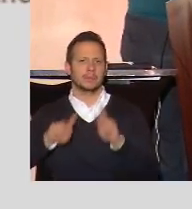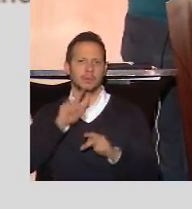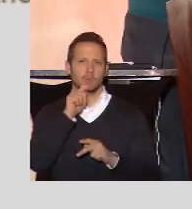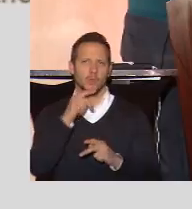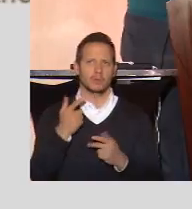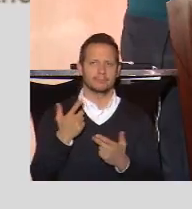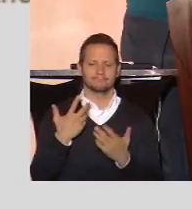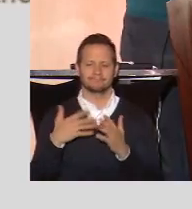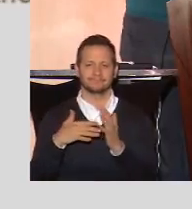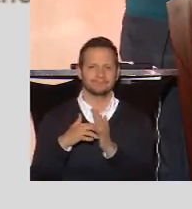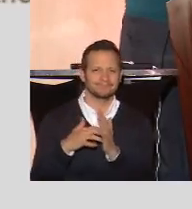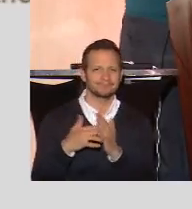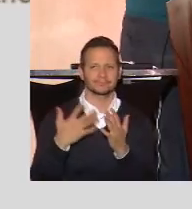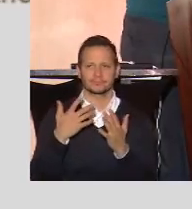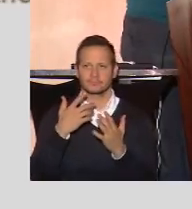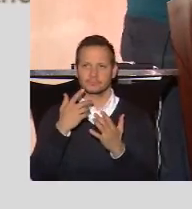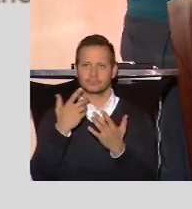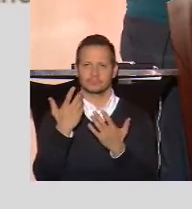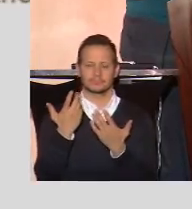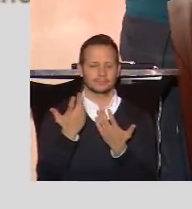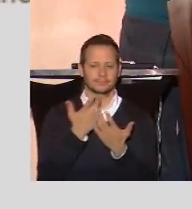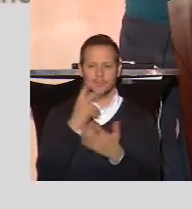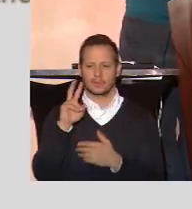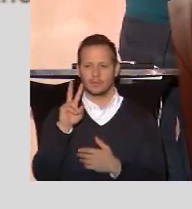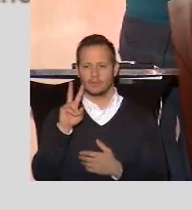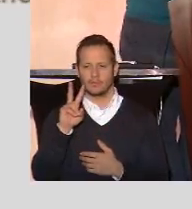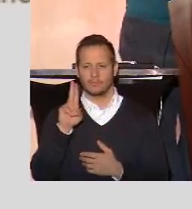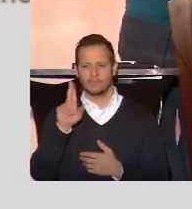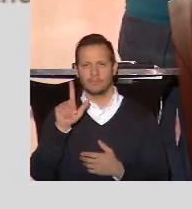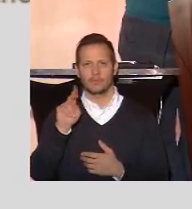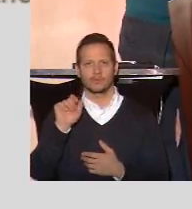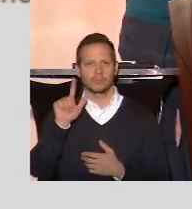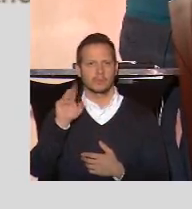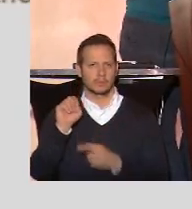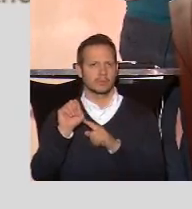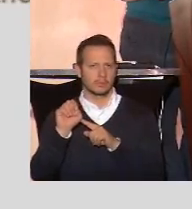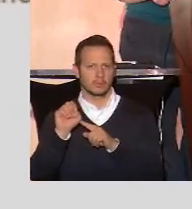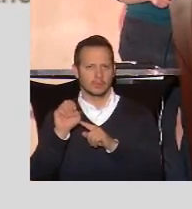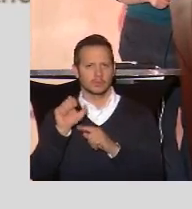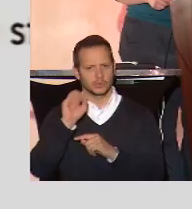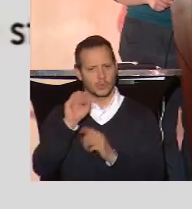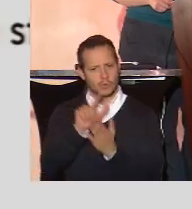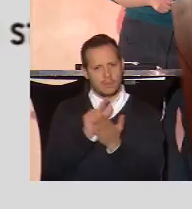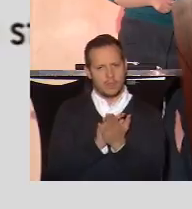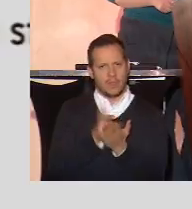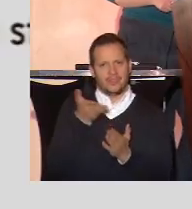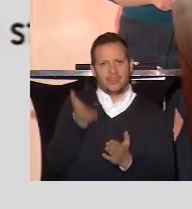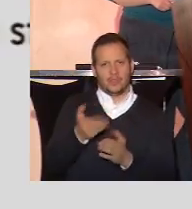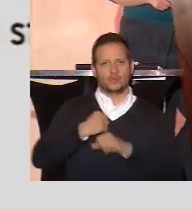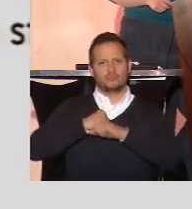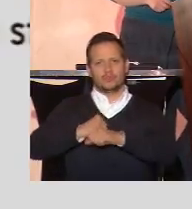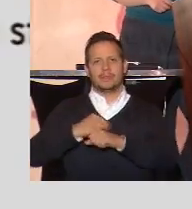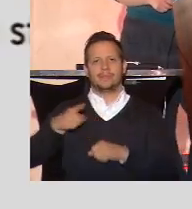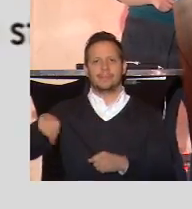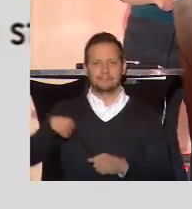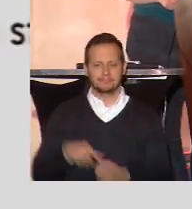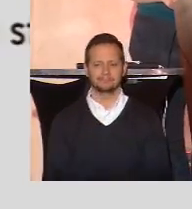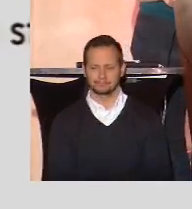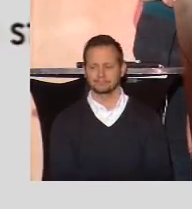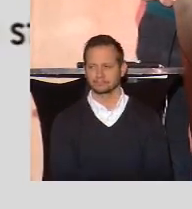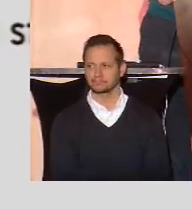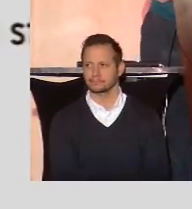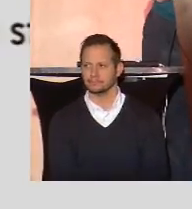have a good balance with Oregon's Death with Dignity law doing what laws should do. So to